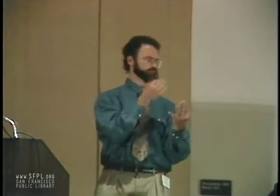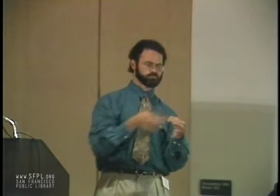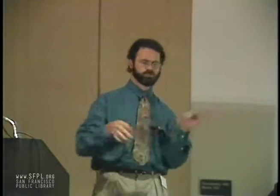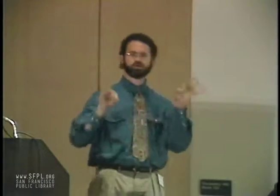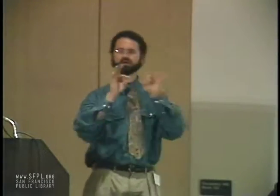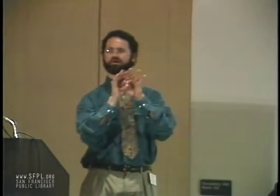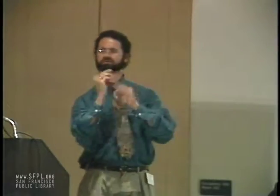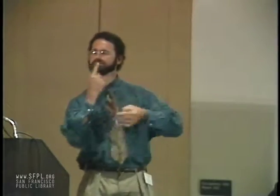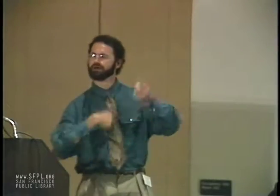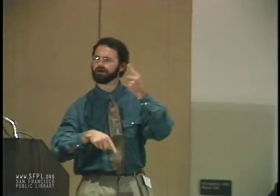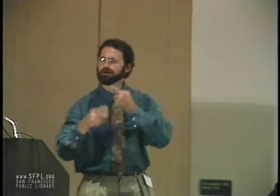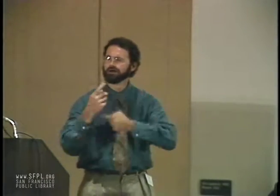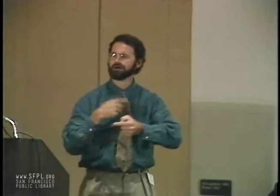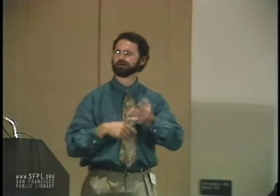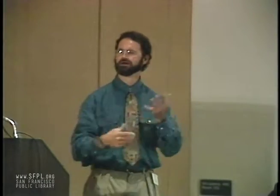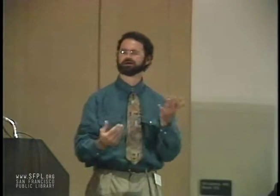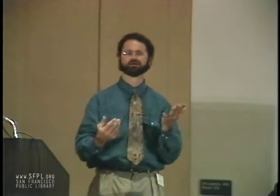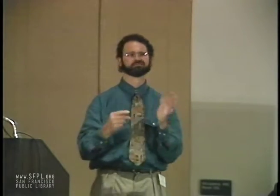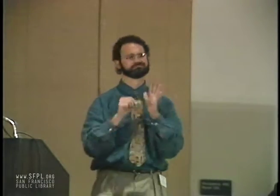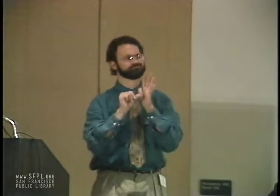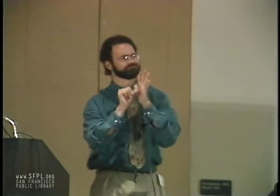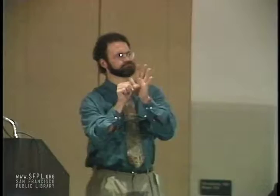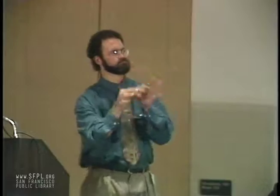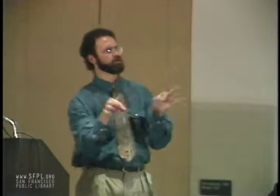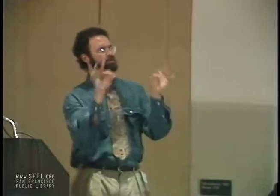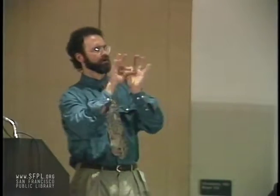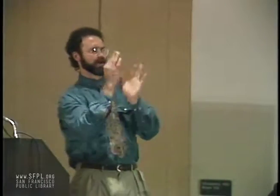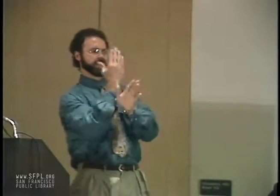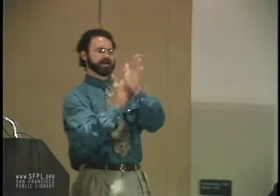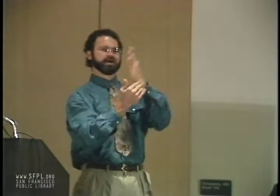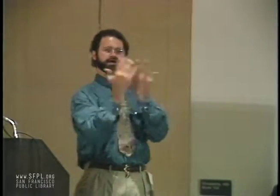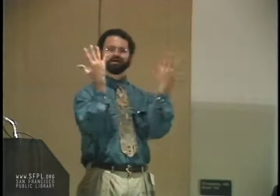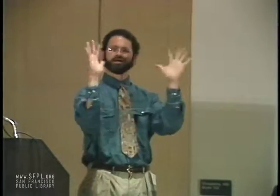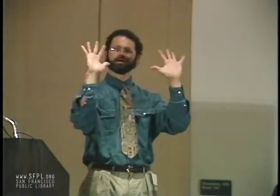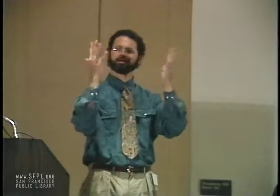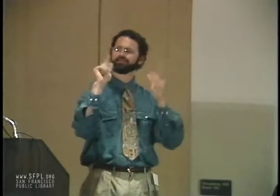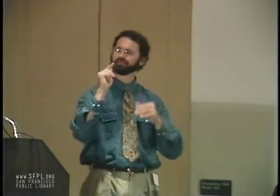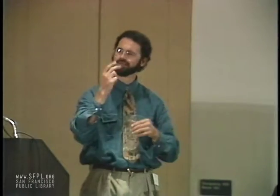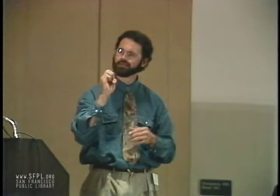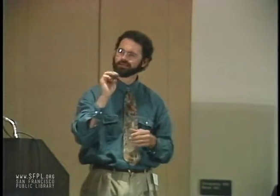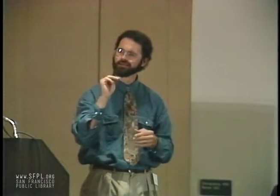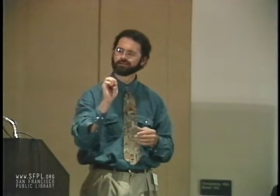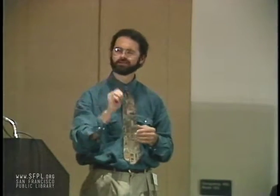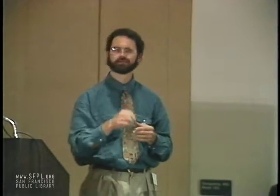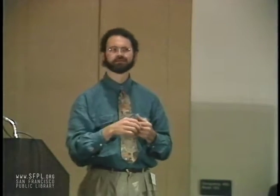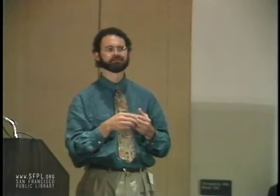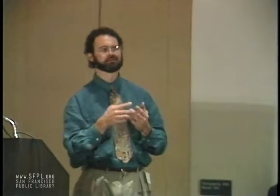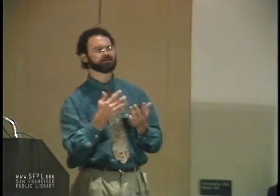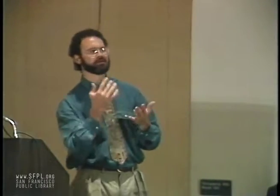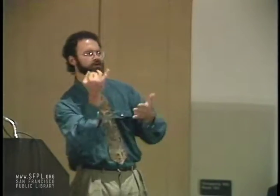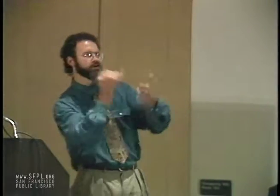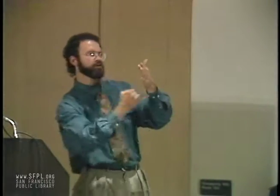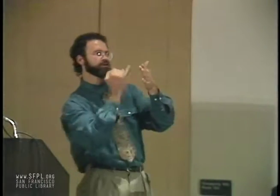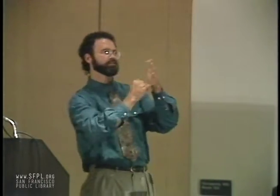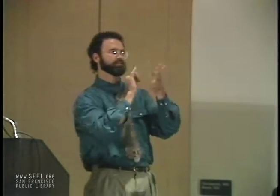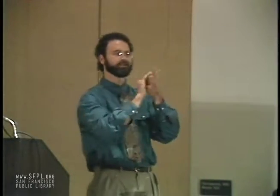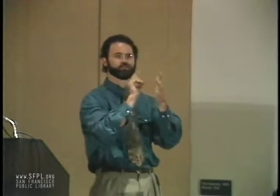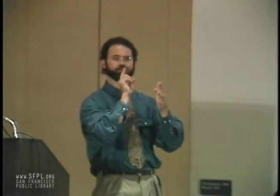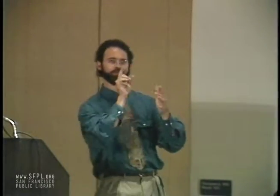messages of the beauty and the importance of sign language. lots of representation of the